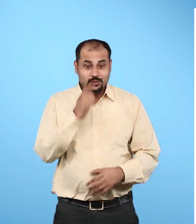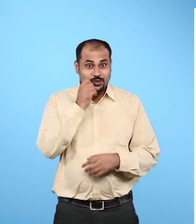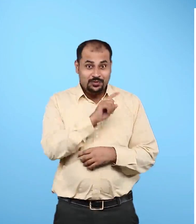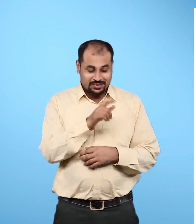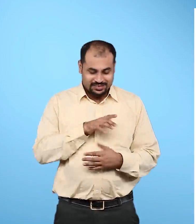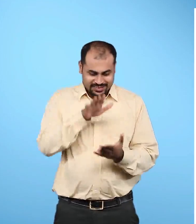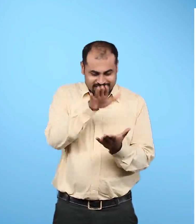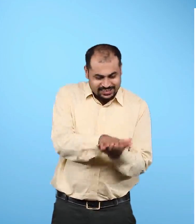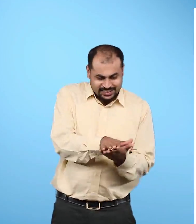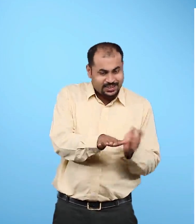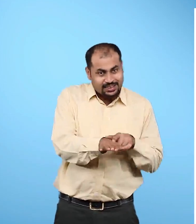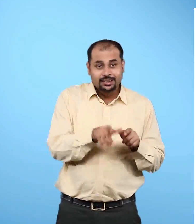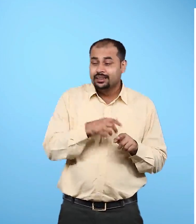The boy tells the girl,